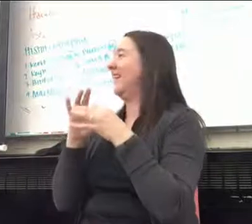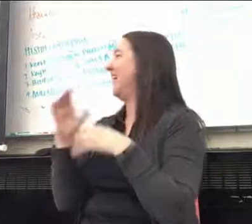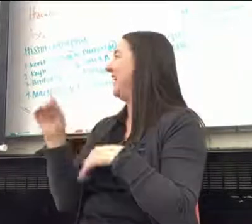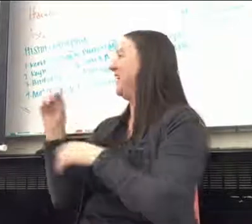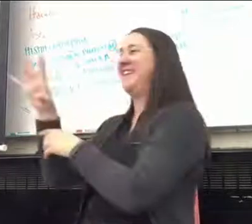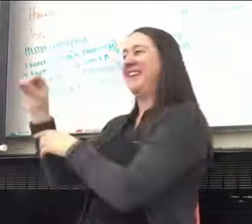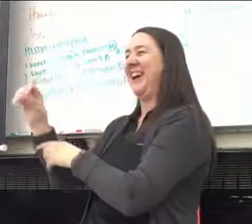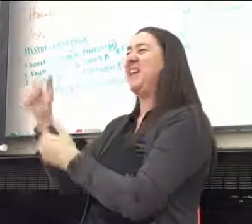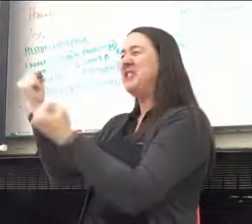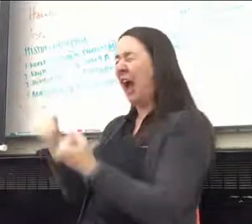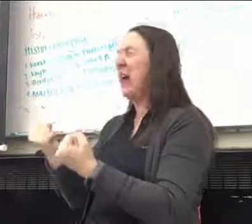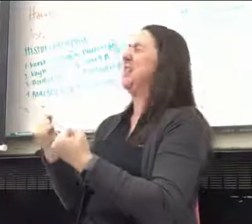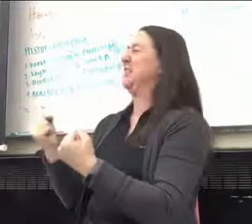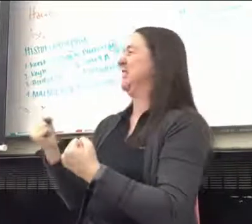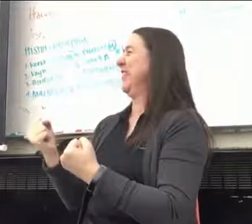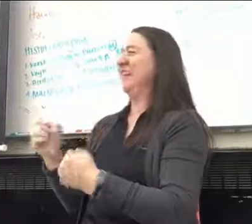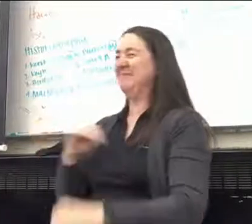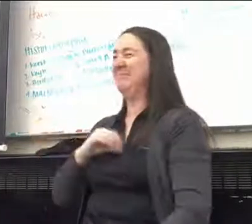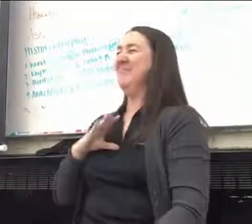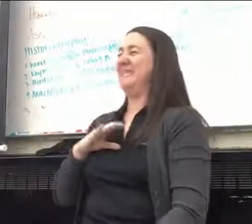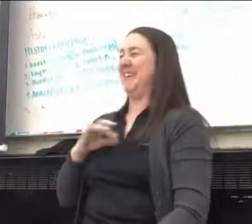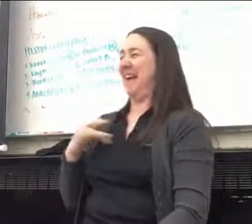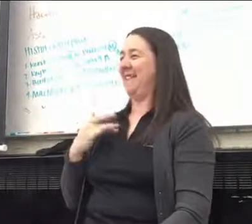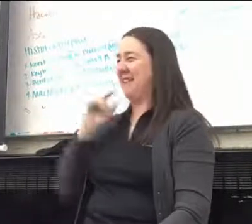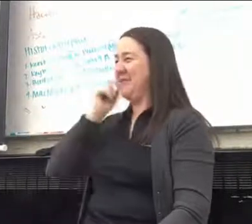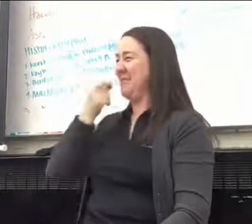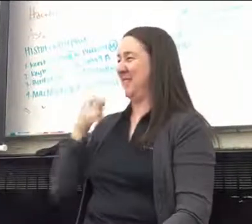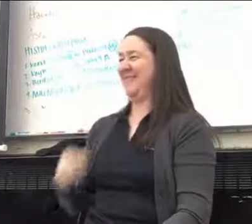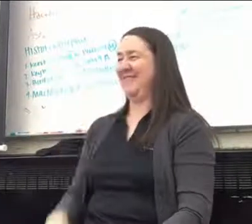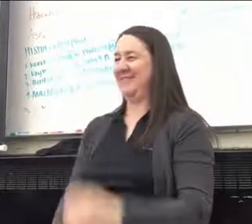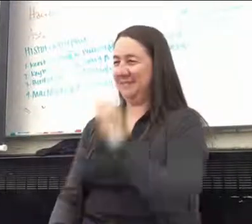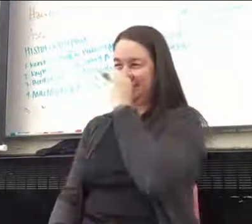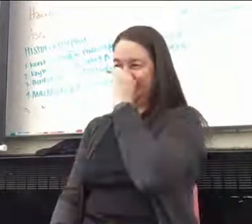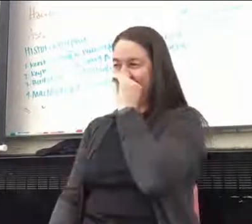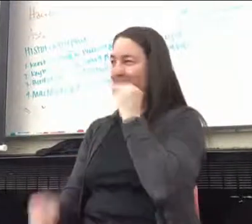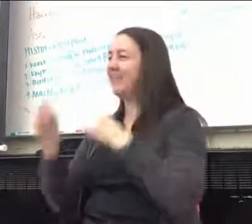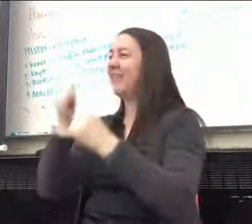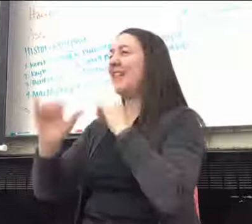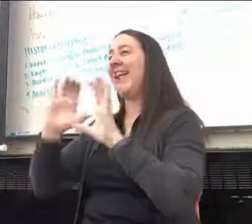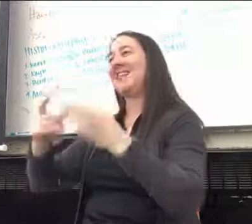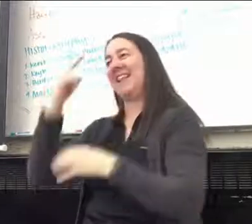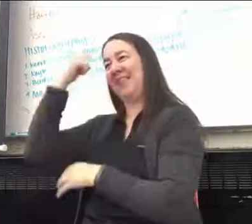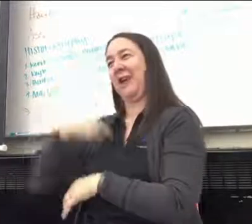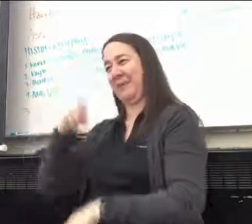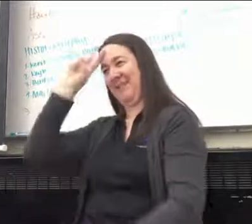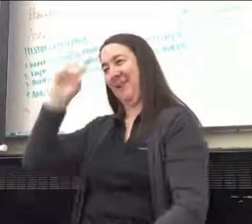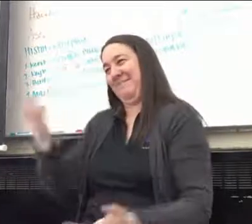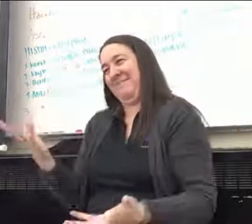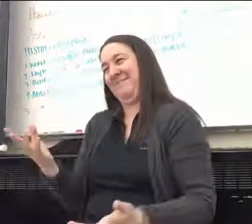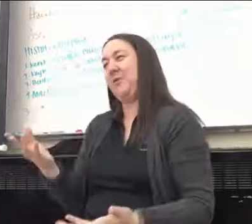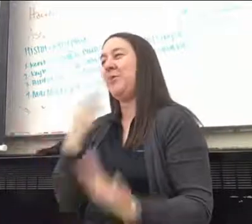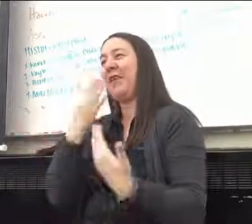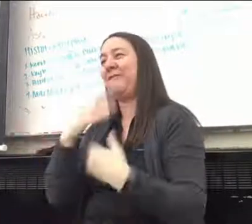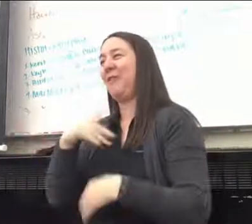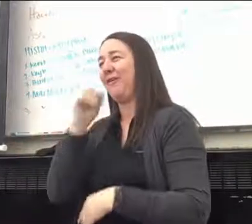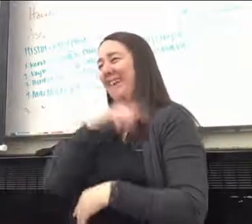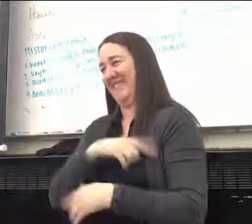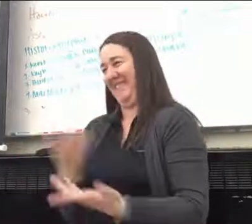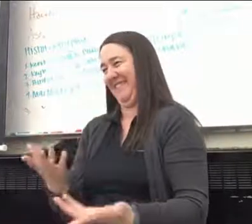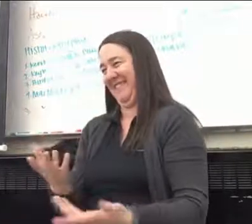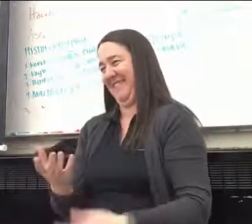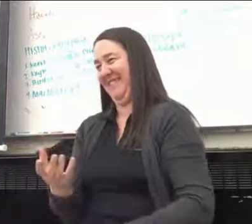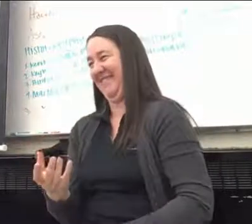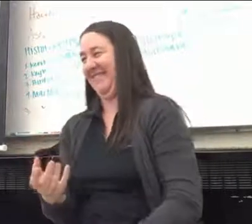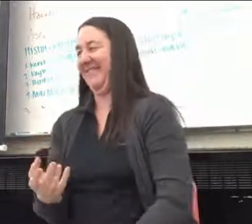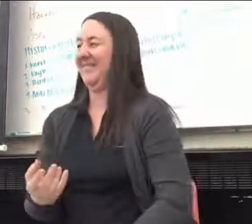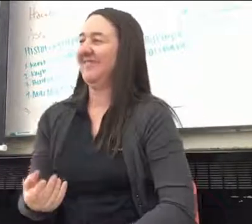got it, yes. I feel so cool. Last class thought it was really dumb, so at least you guys faked it. Now,